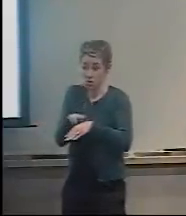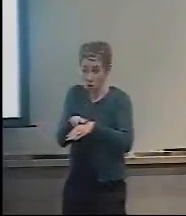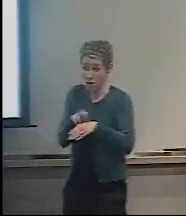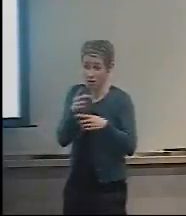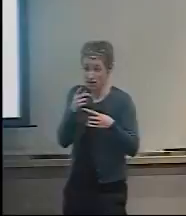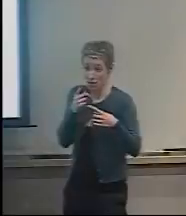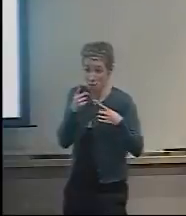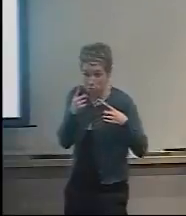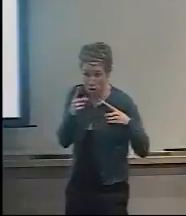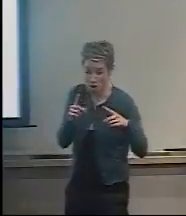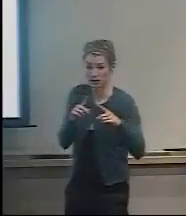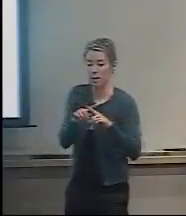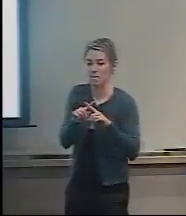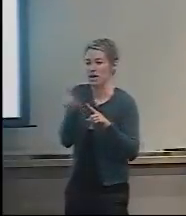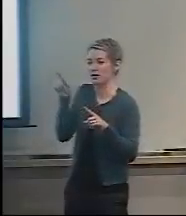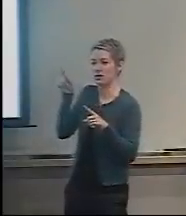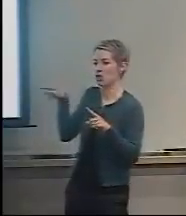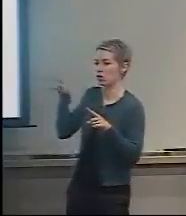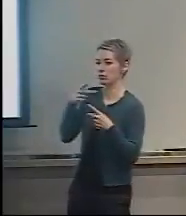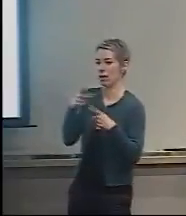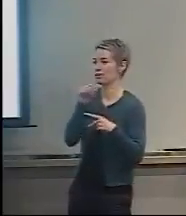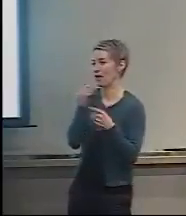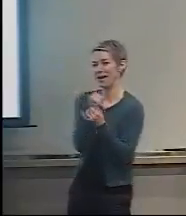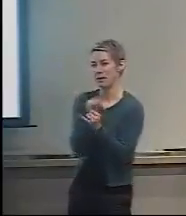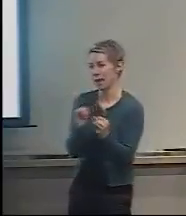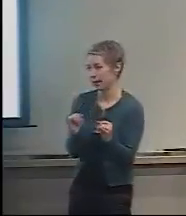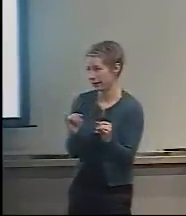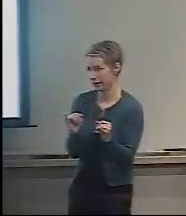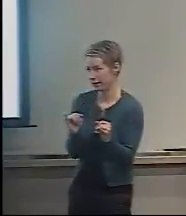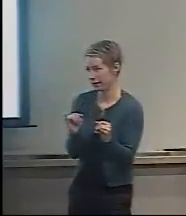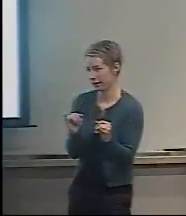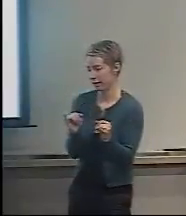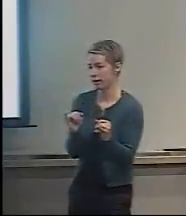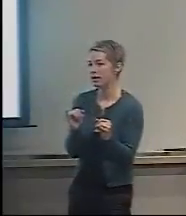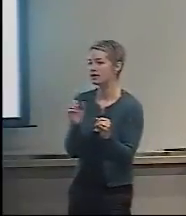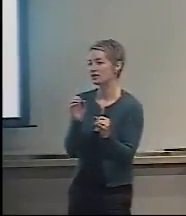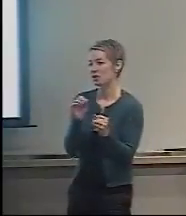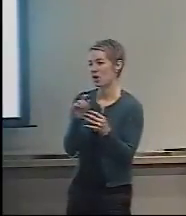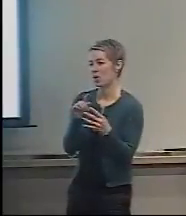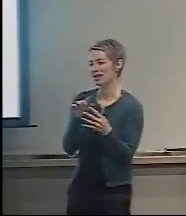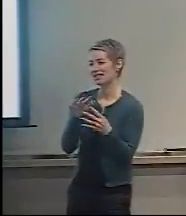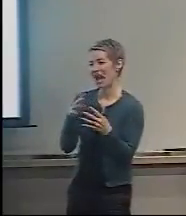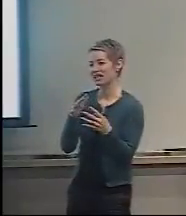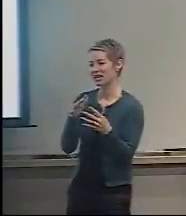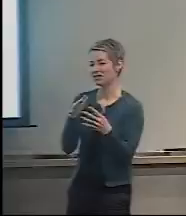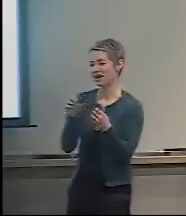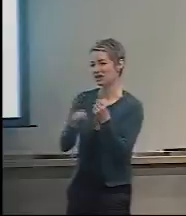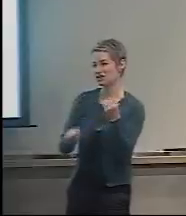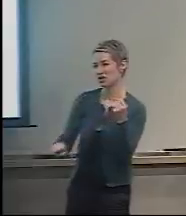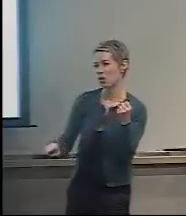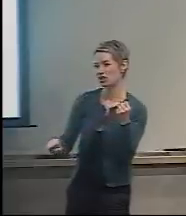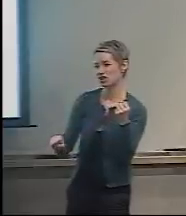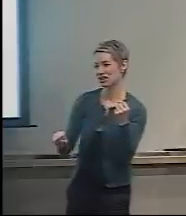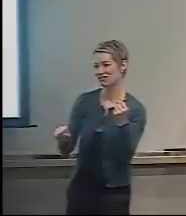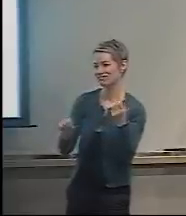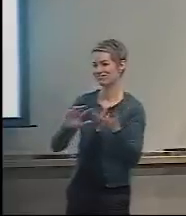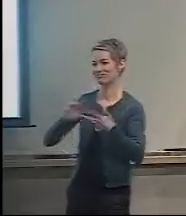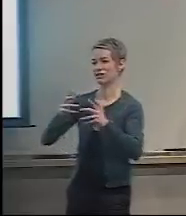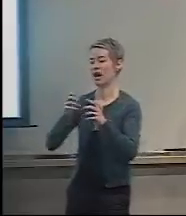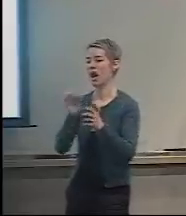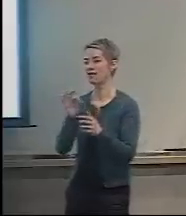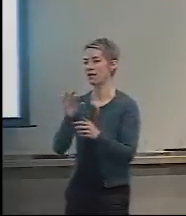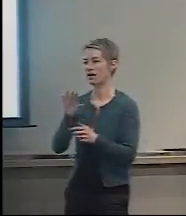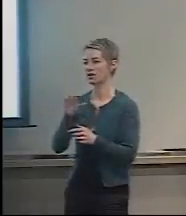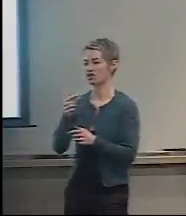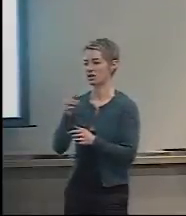these parameters are not working independently. So it's kind of a distortion of the GBFOS method to do this.